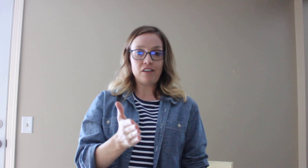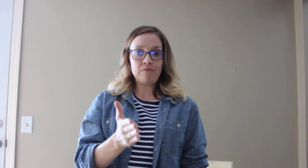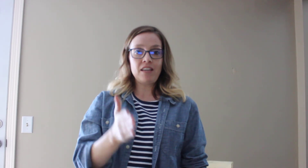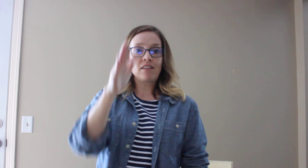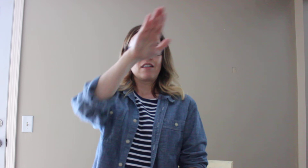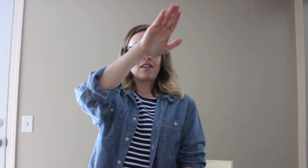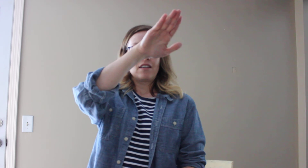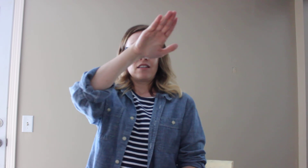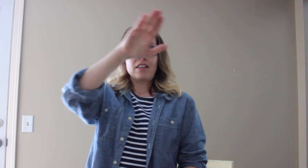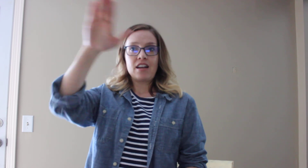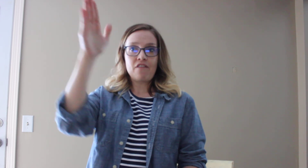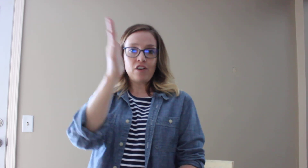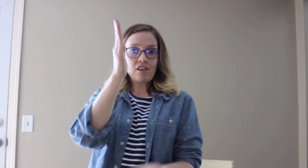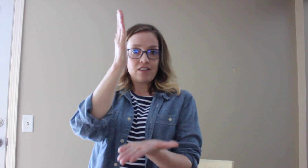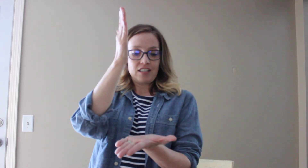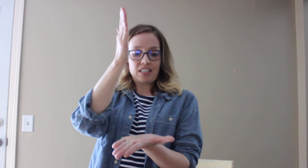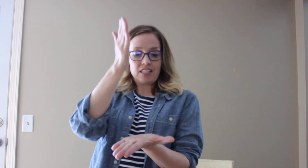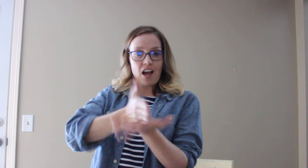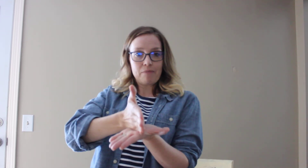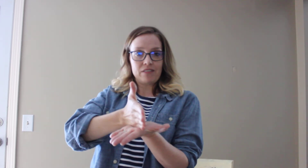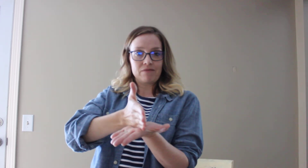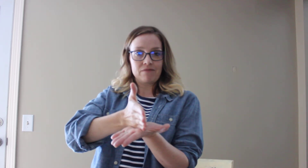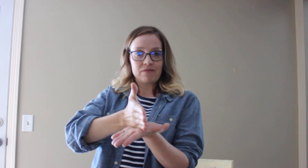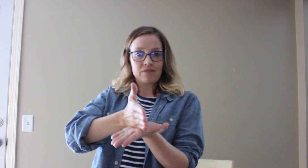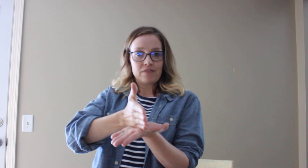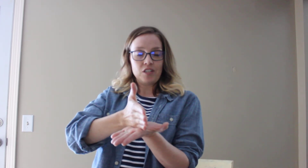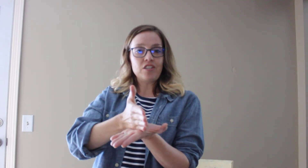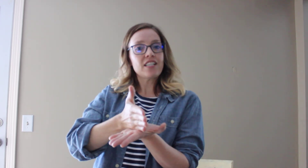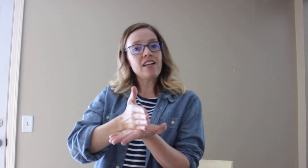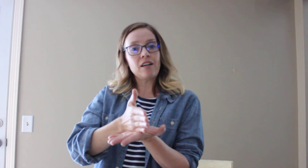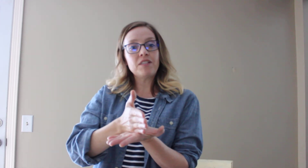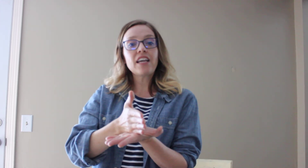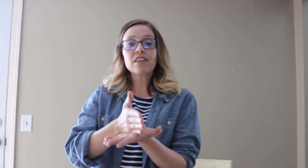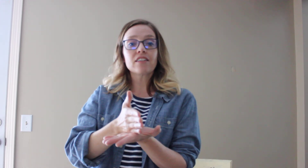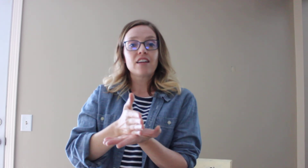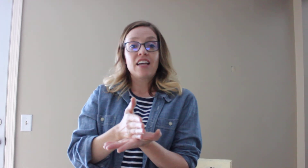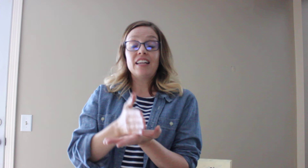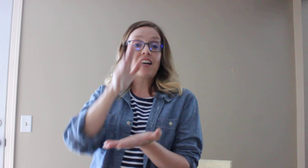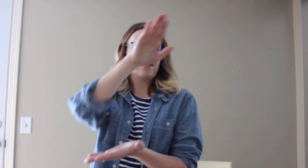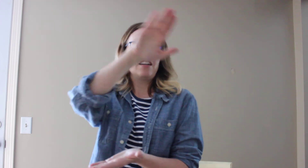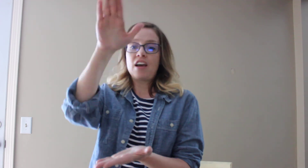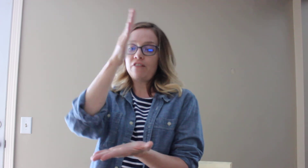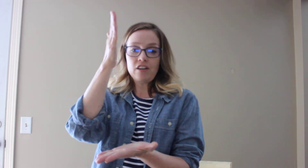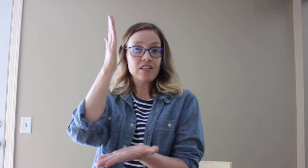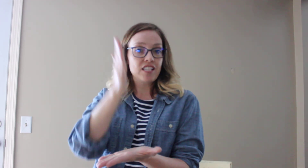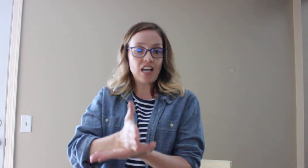me. Never stop. So they just kind of come together. And God never